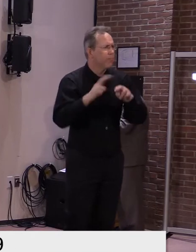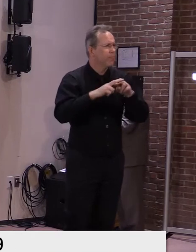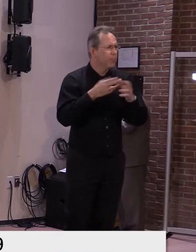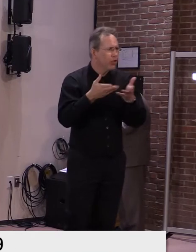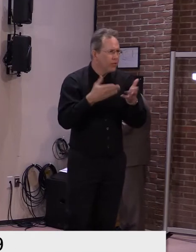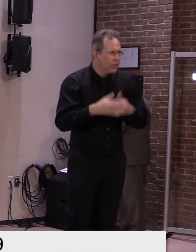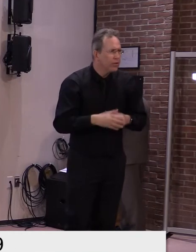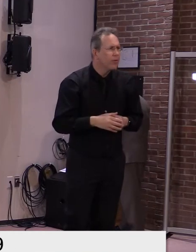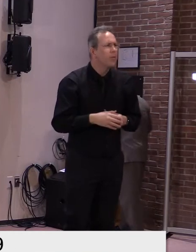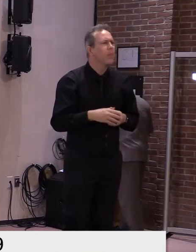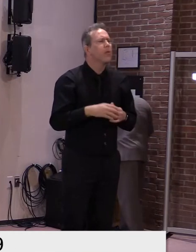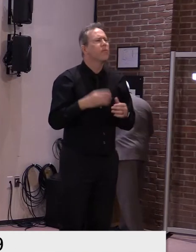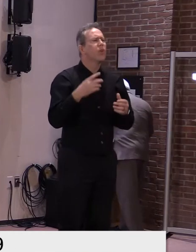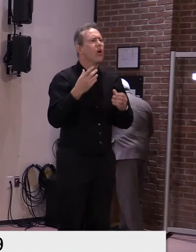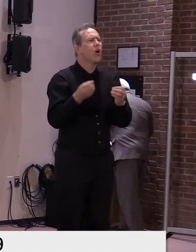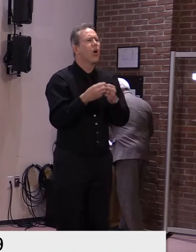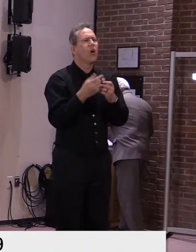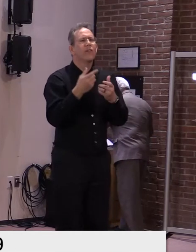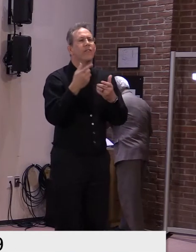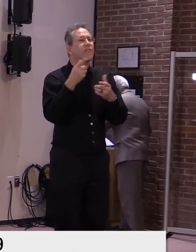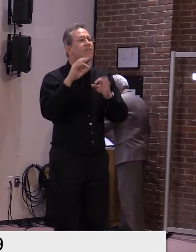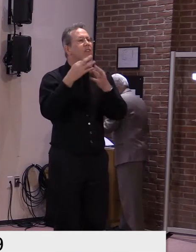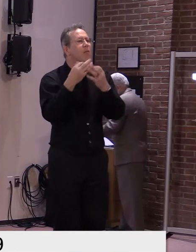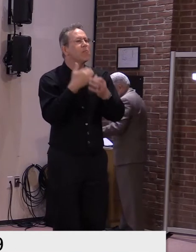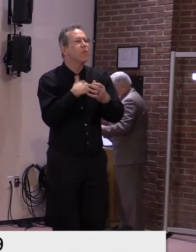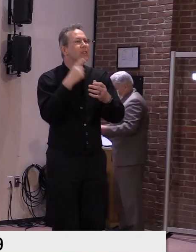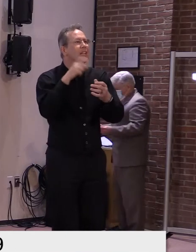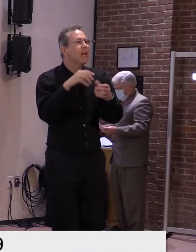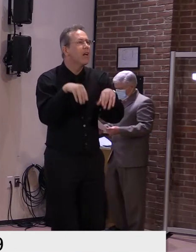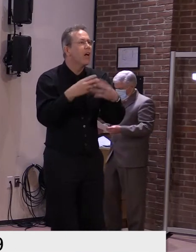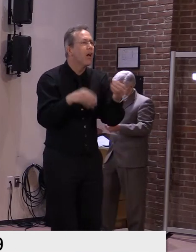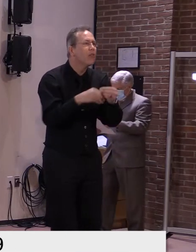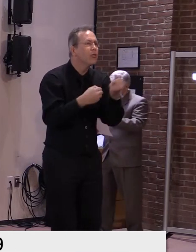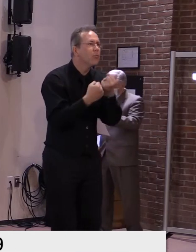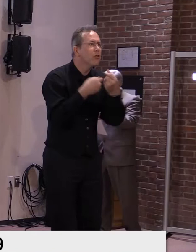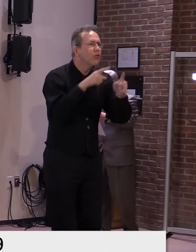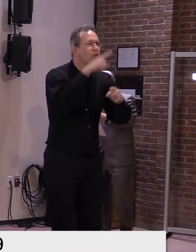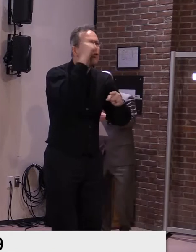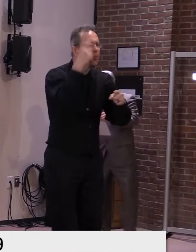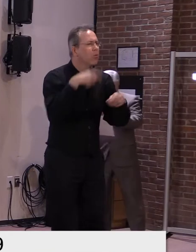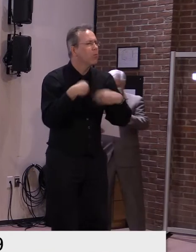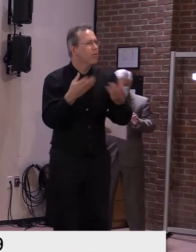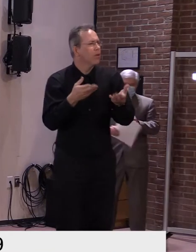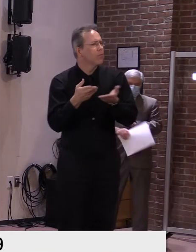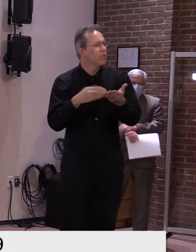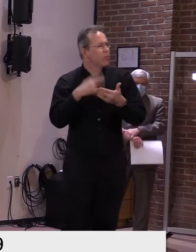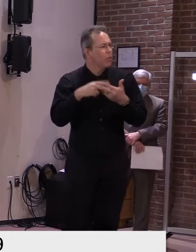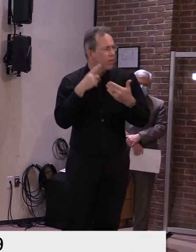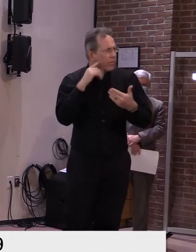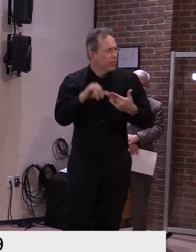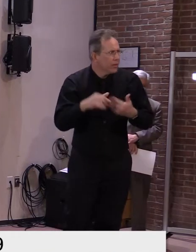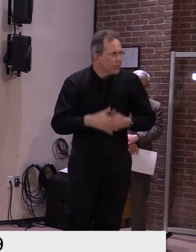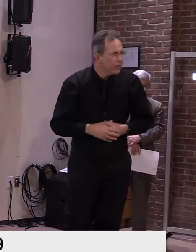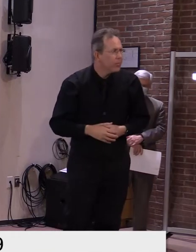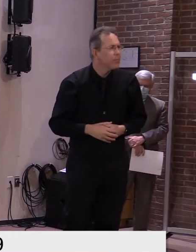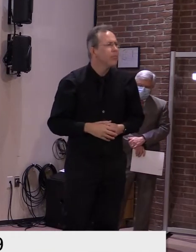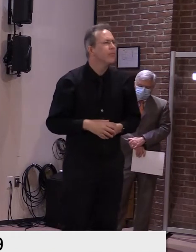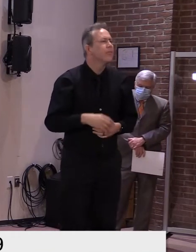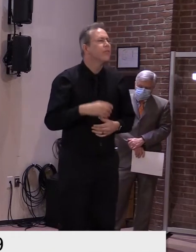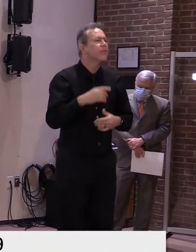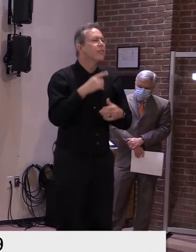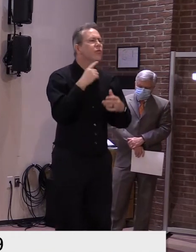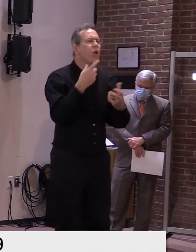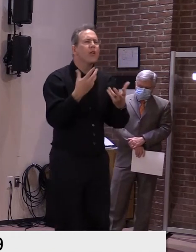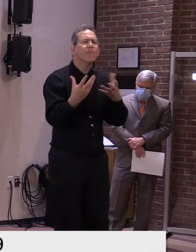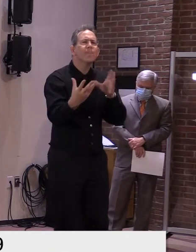for all families who wish to participate. Our hope is to provide a fun, engaging experience open to all students regardless of ability or